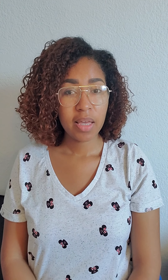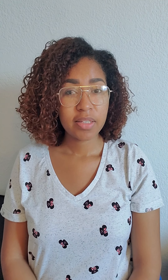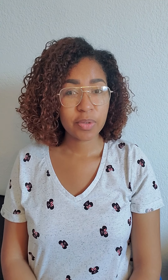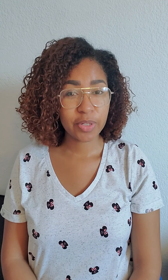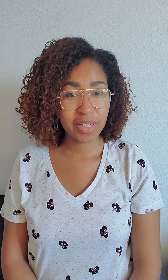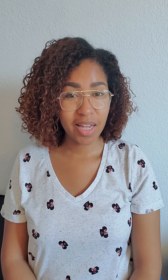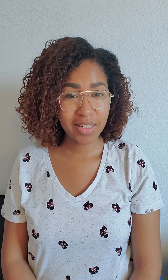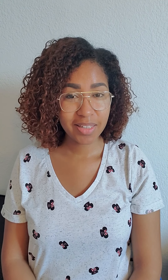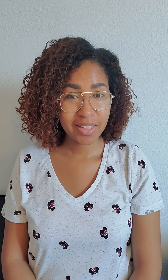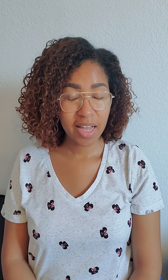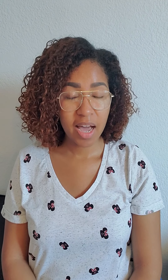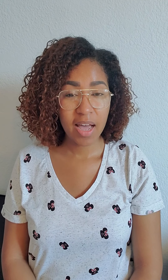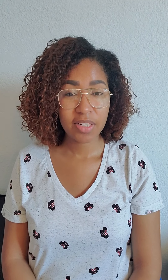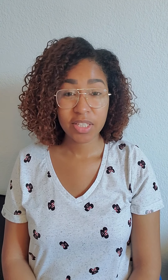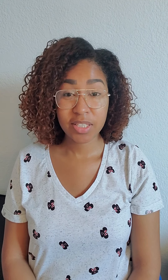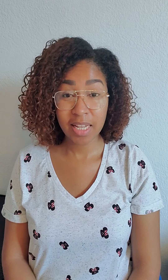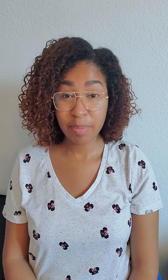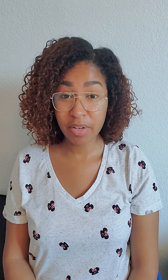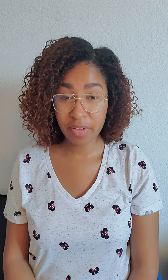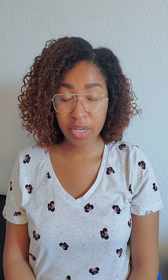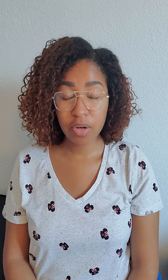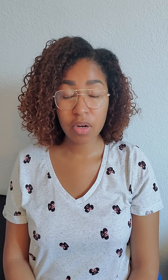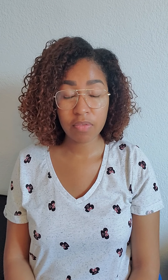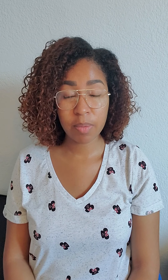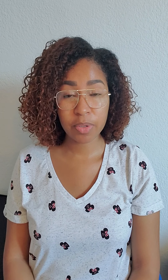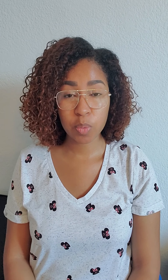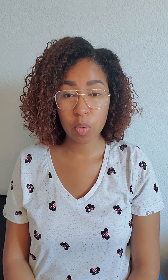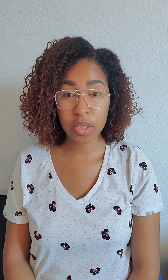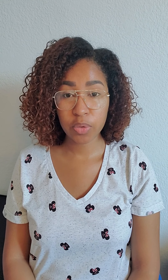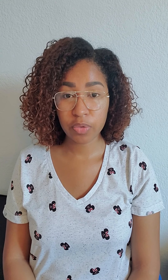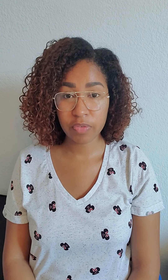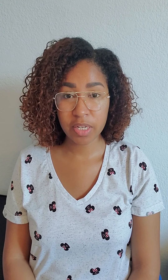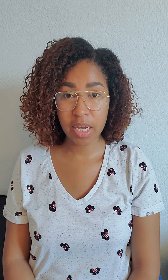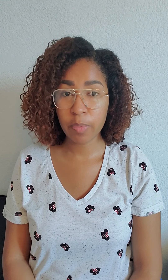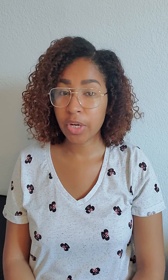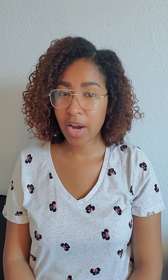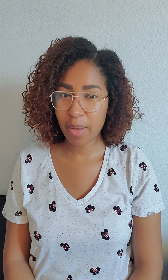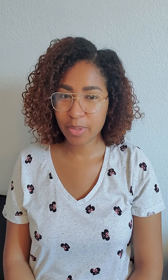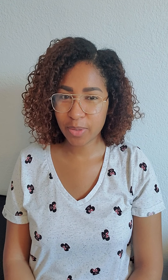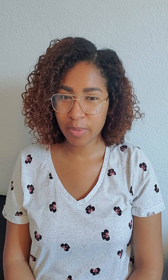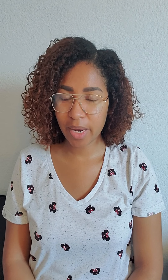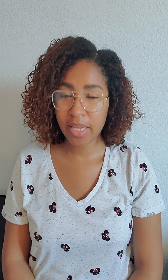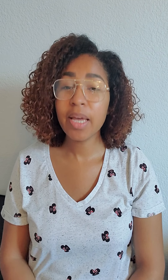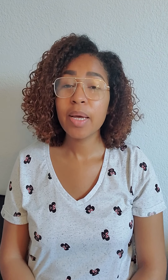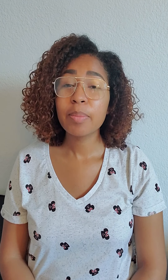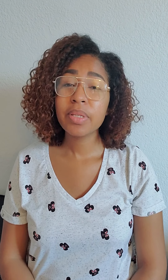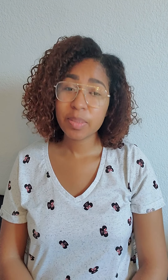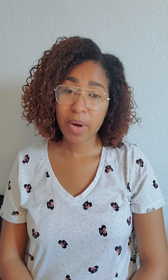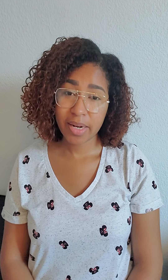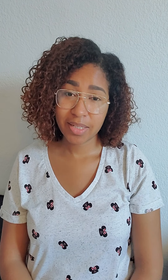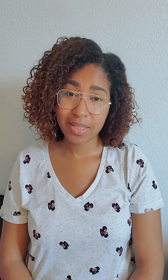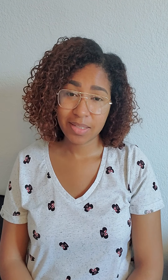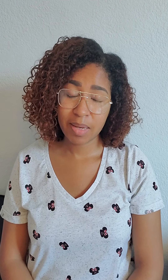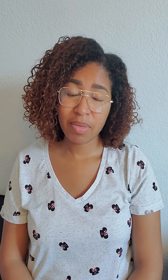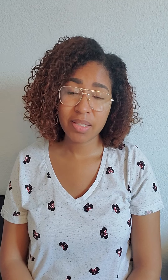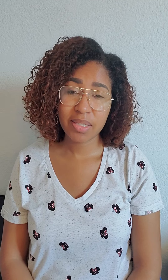So good luck. Send me a video of numbers 1 through 59 when you're absolutely ready. Please practice. It makes it